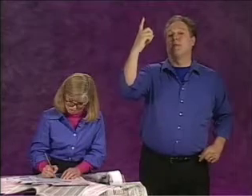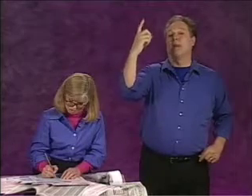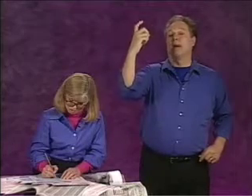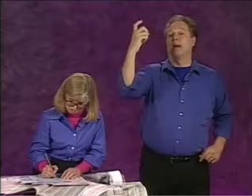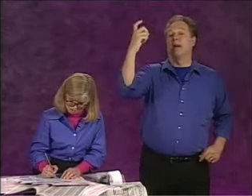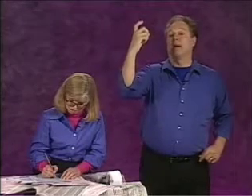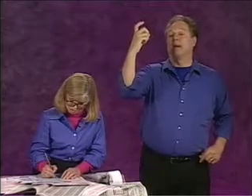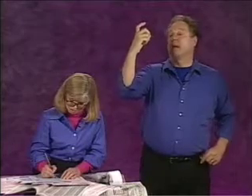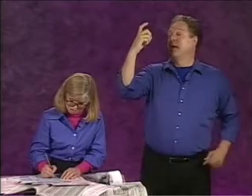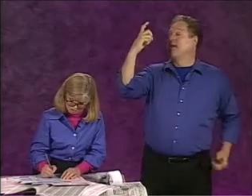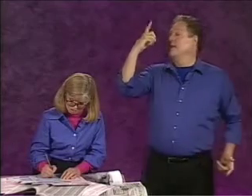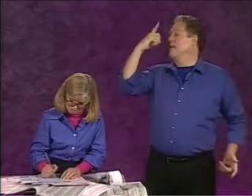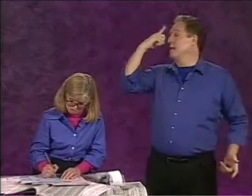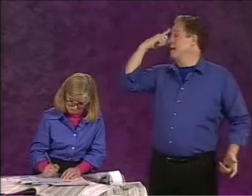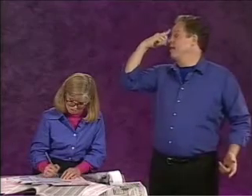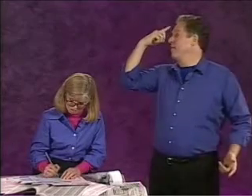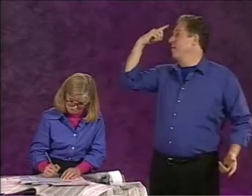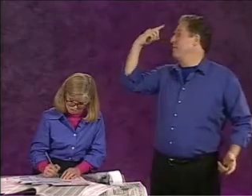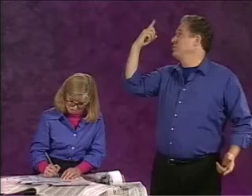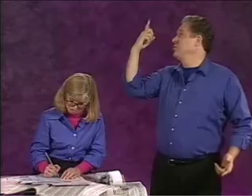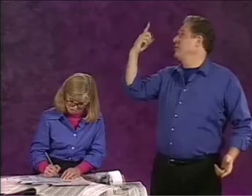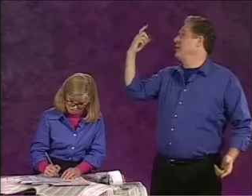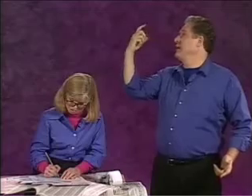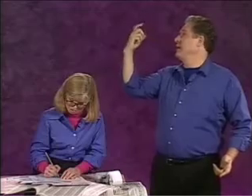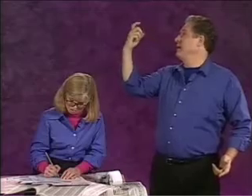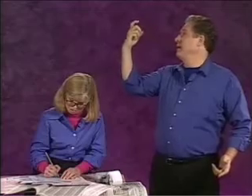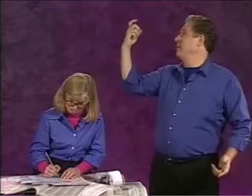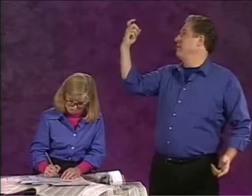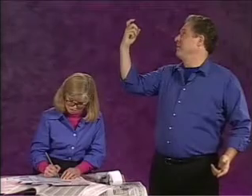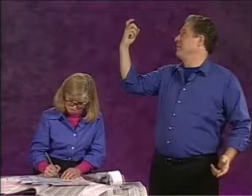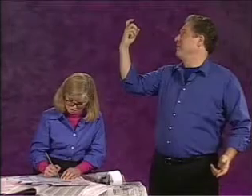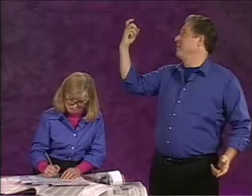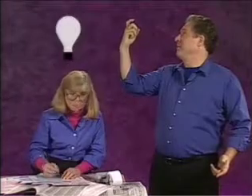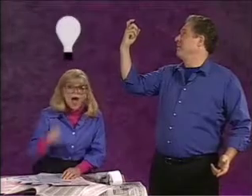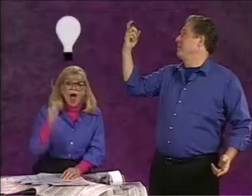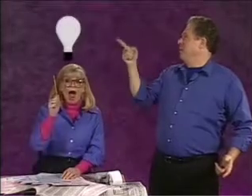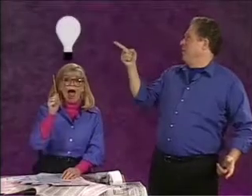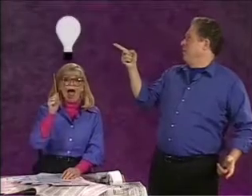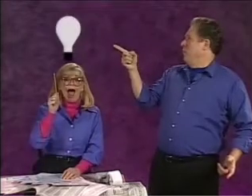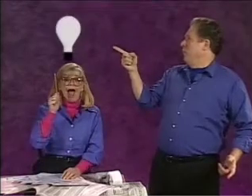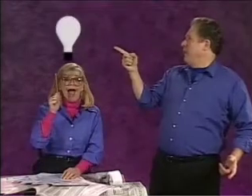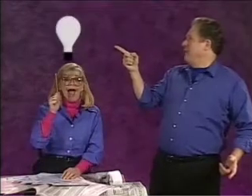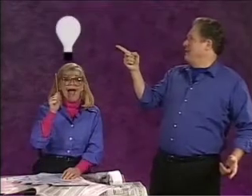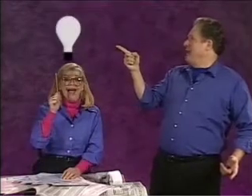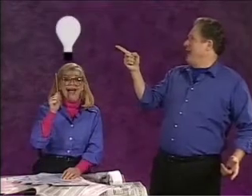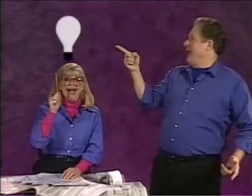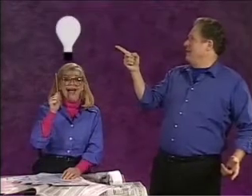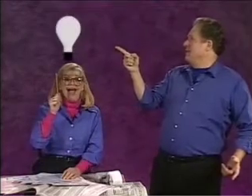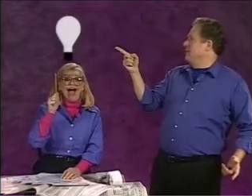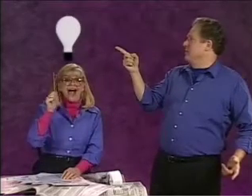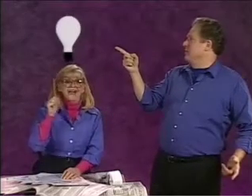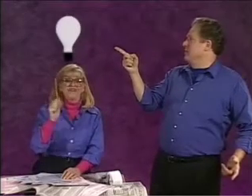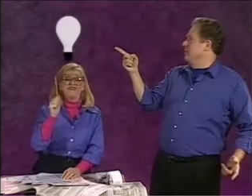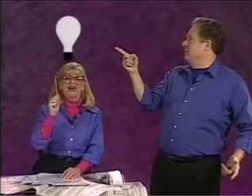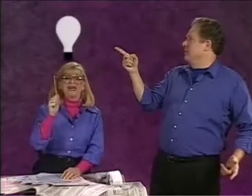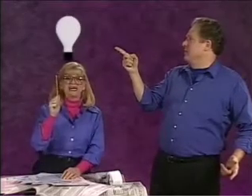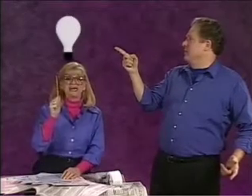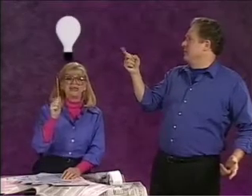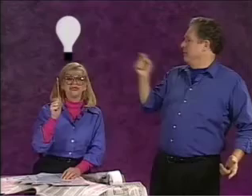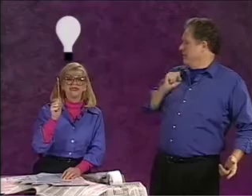your mind. The sign for dream. What's that? I finally